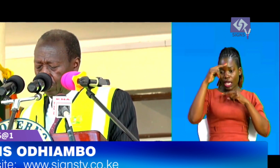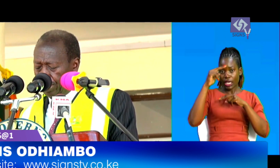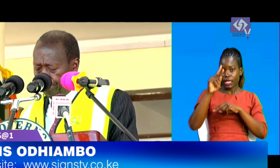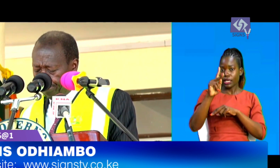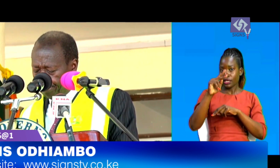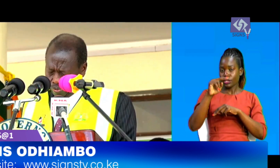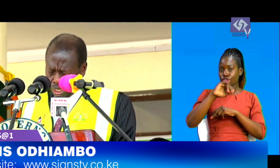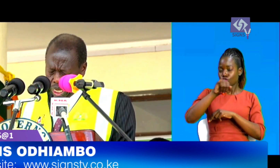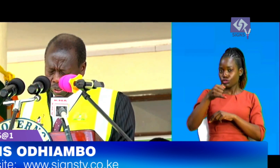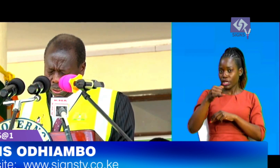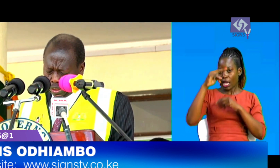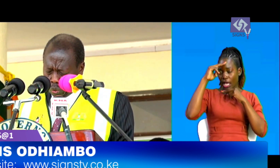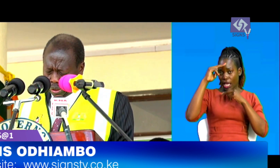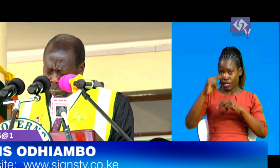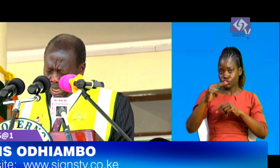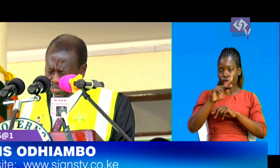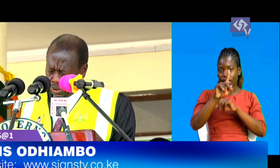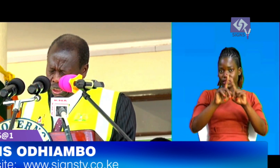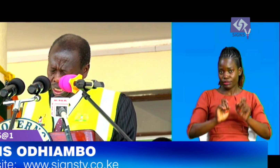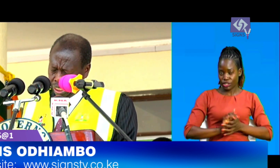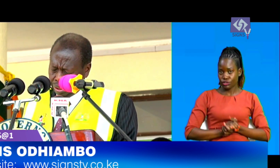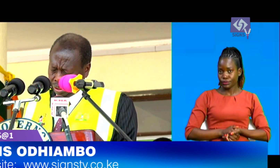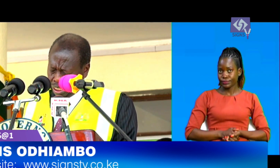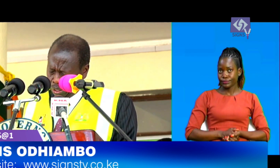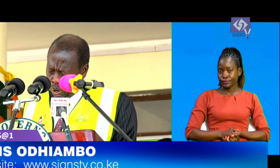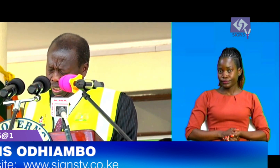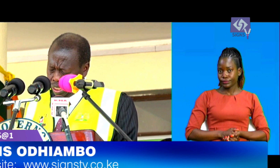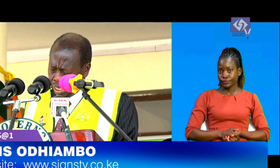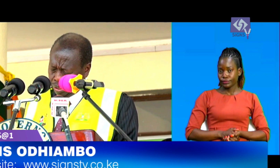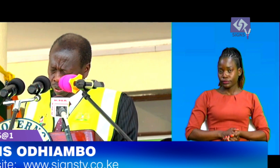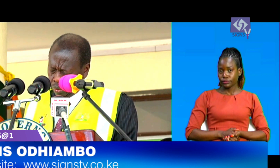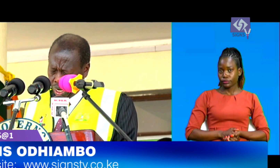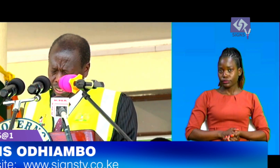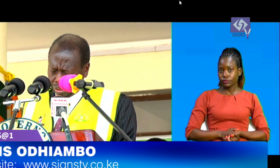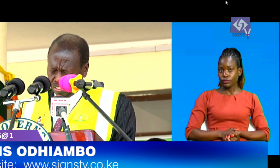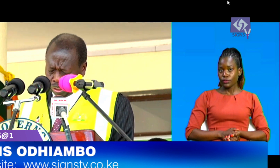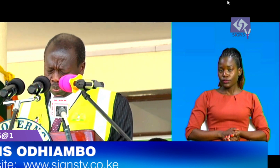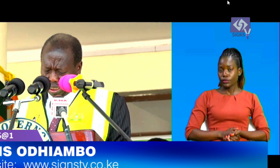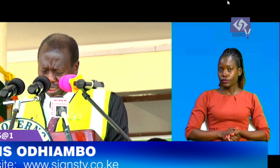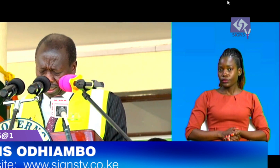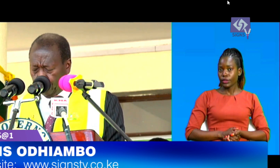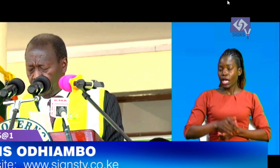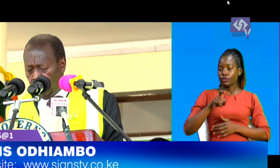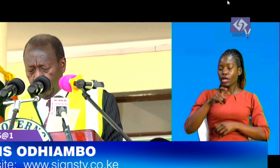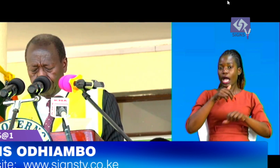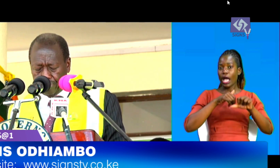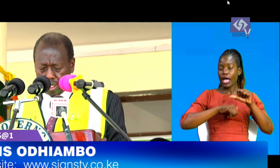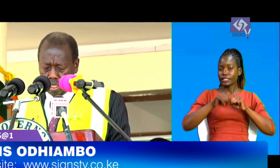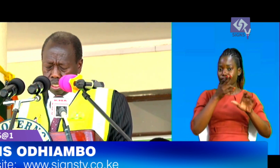secondary. Our journey towards a brighter future is a shared one, and it will require the active participation and support of all. Ladies